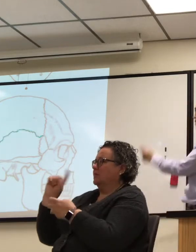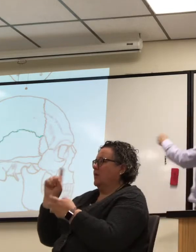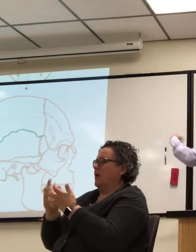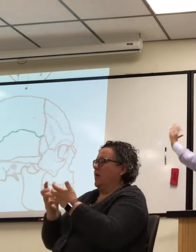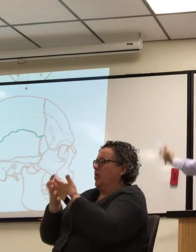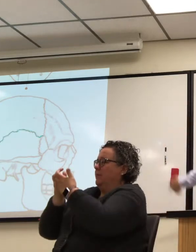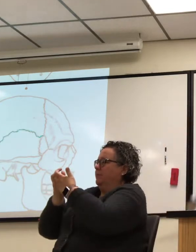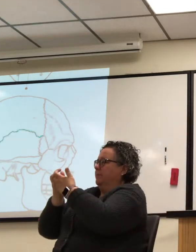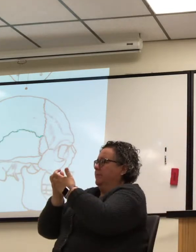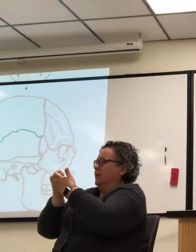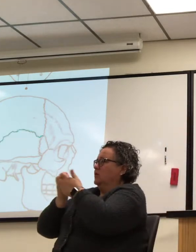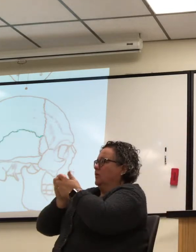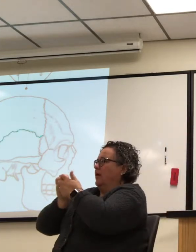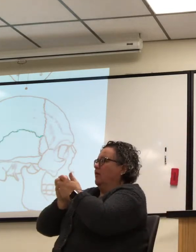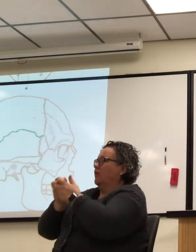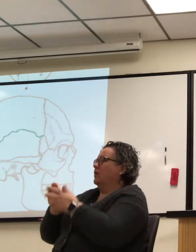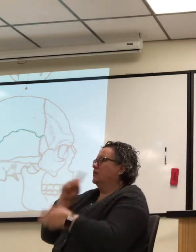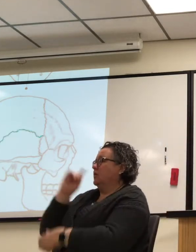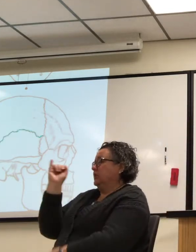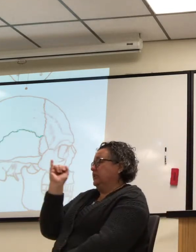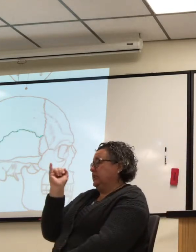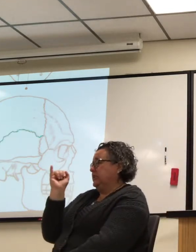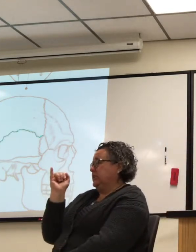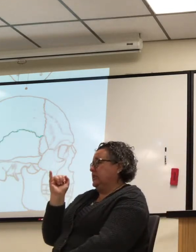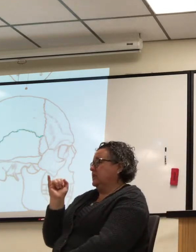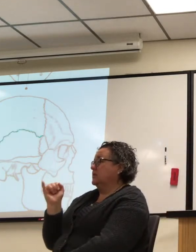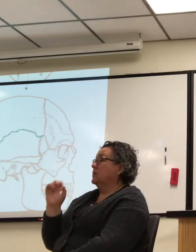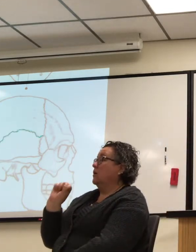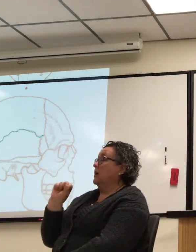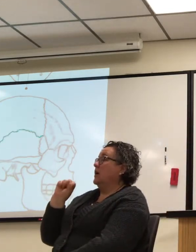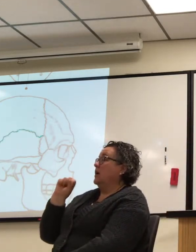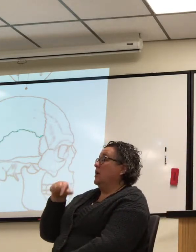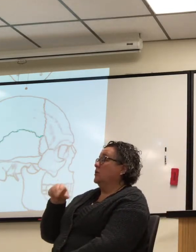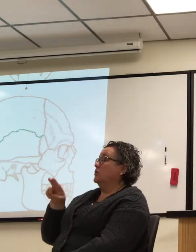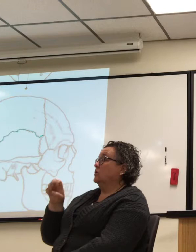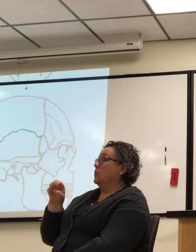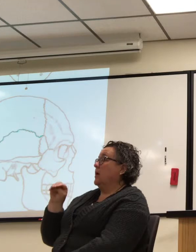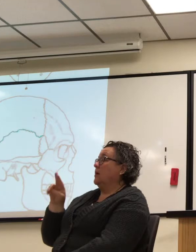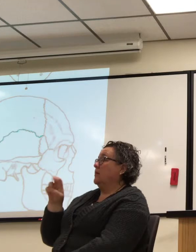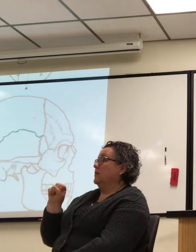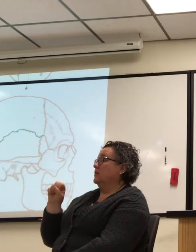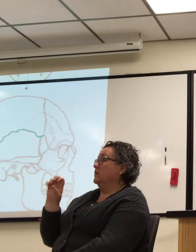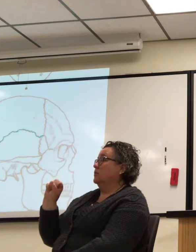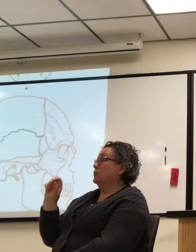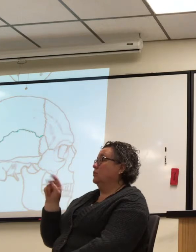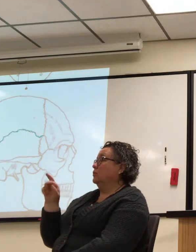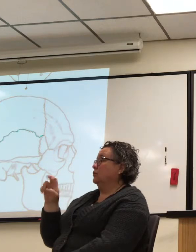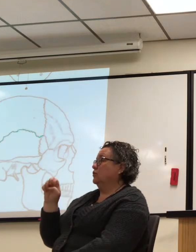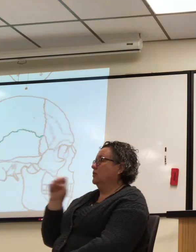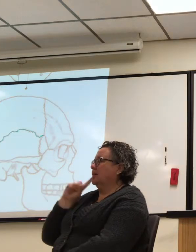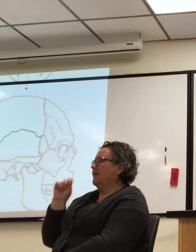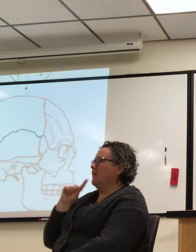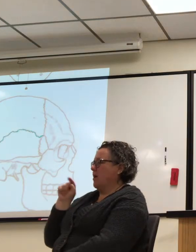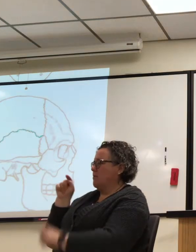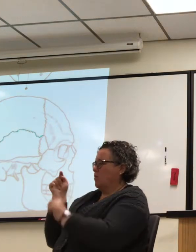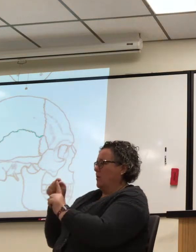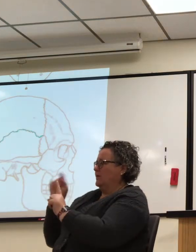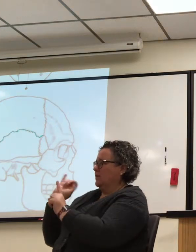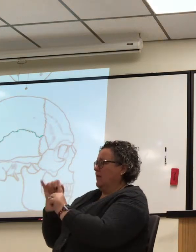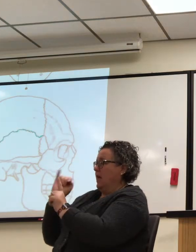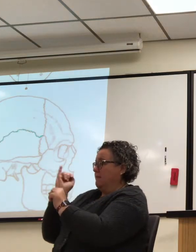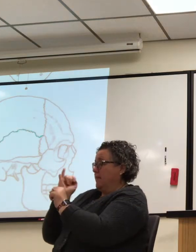Okay, so that's when I say squamous suture, if I point to that border, that's the squamous